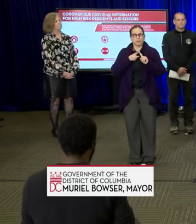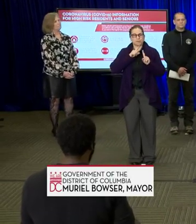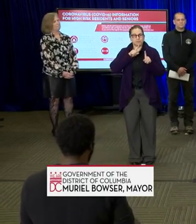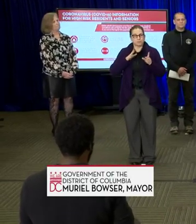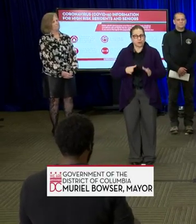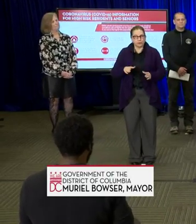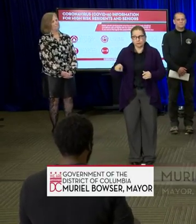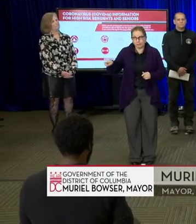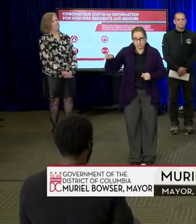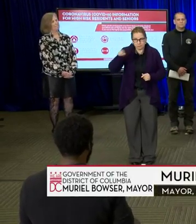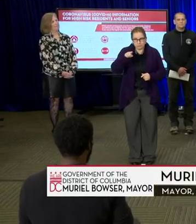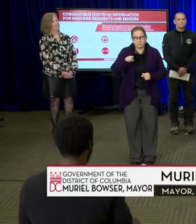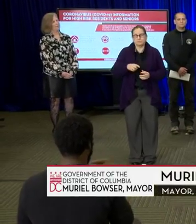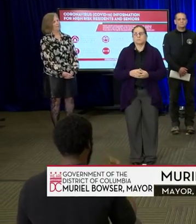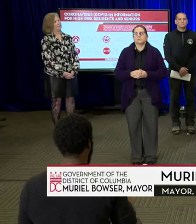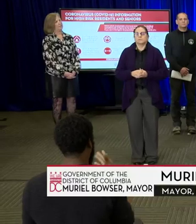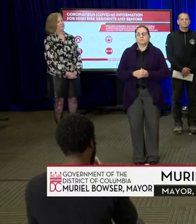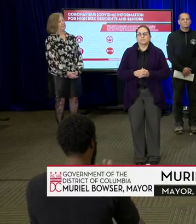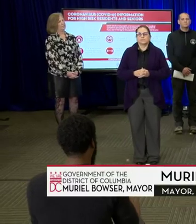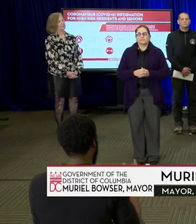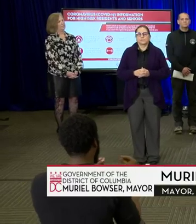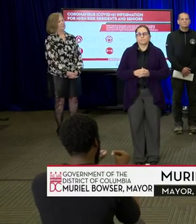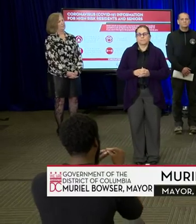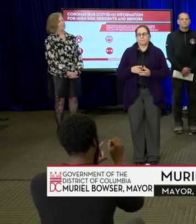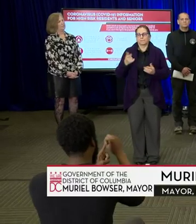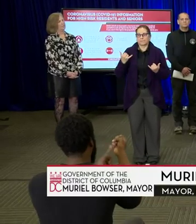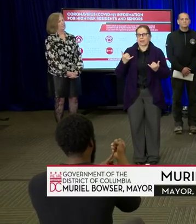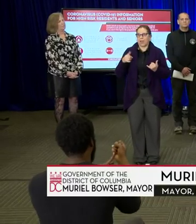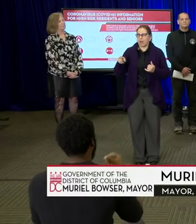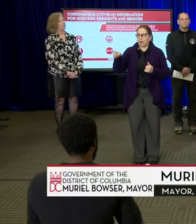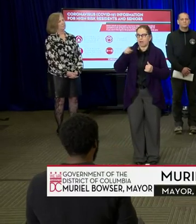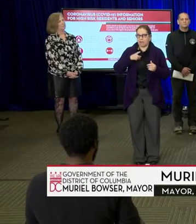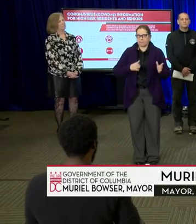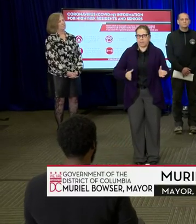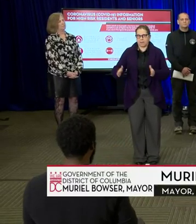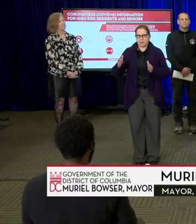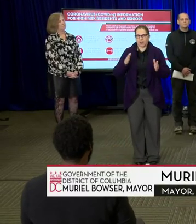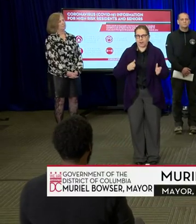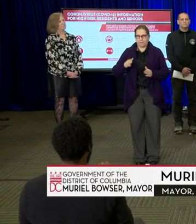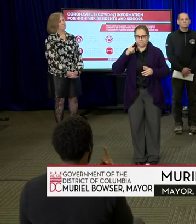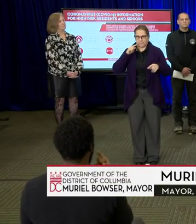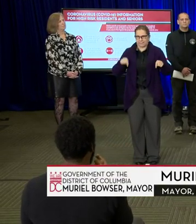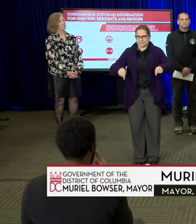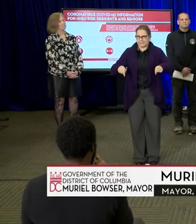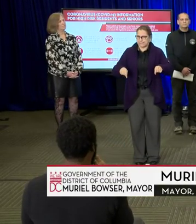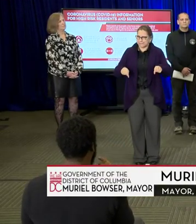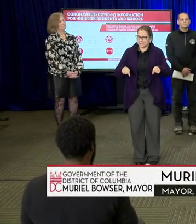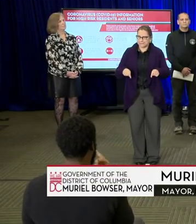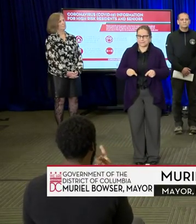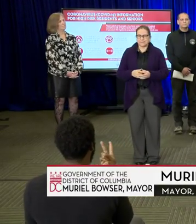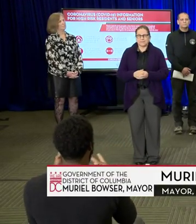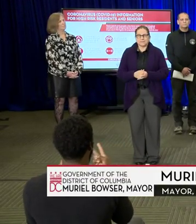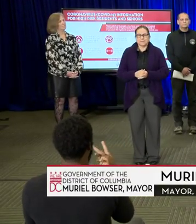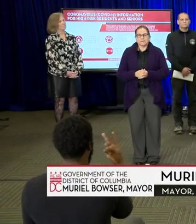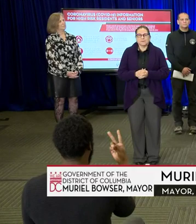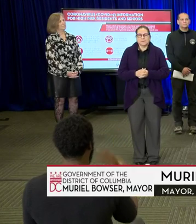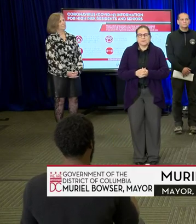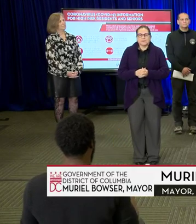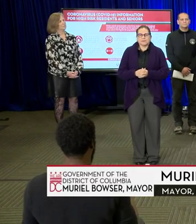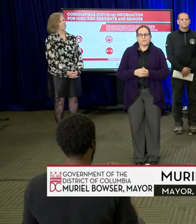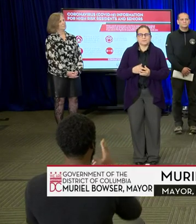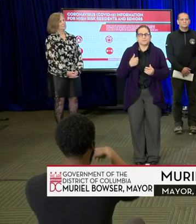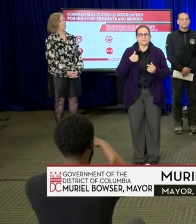increase in cases, this weekend I visited 2 healthcare sites along with Dr.